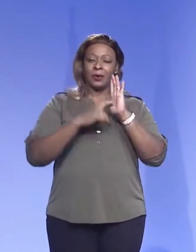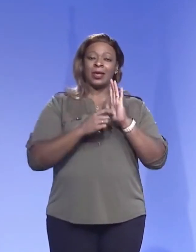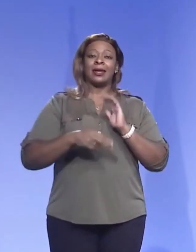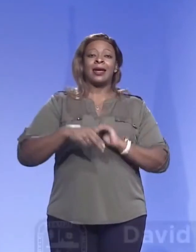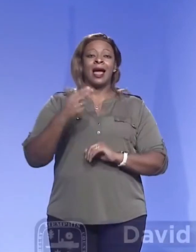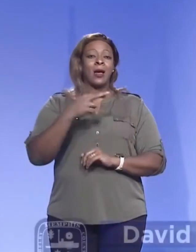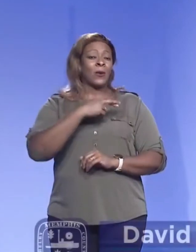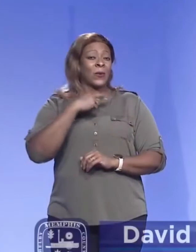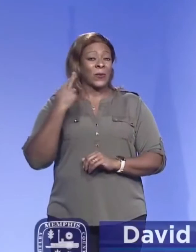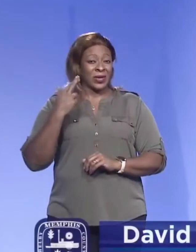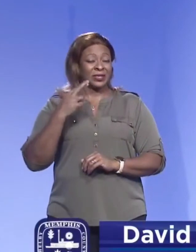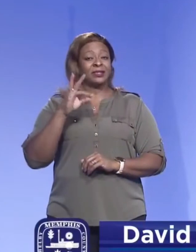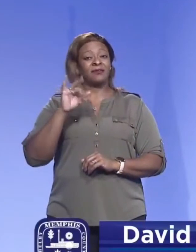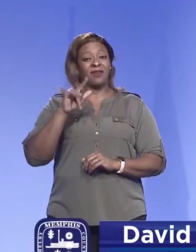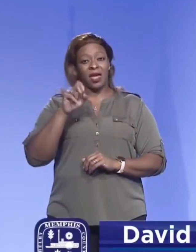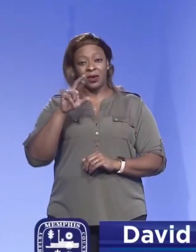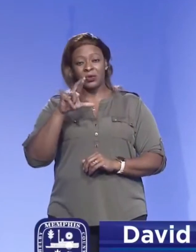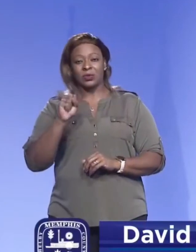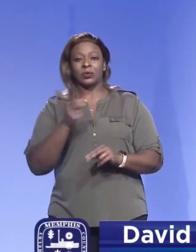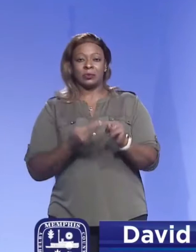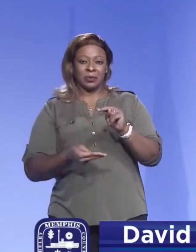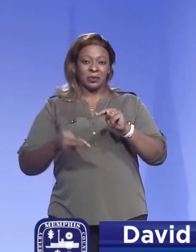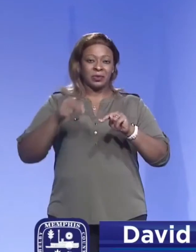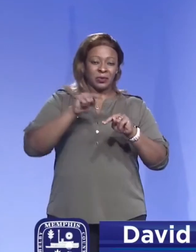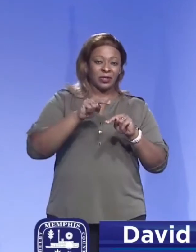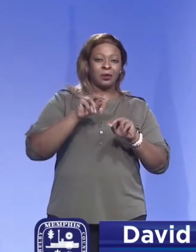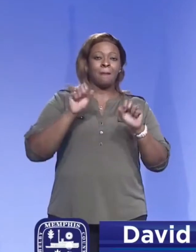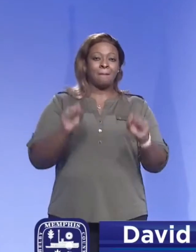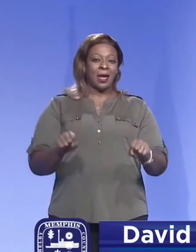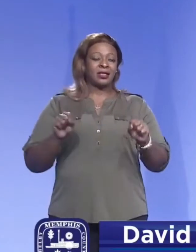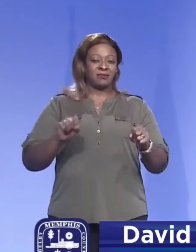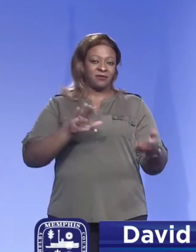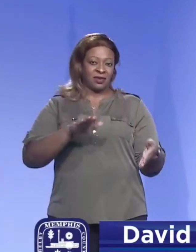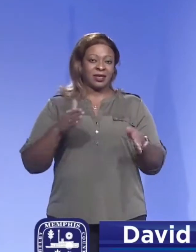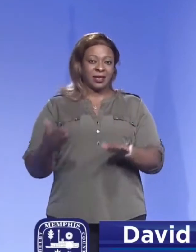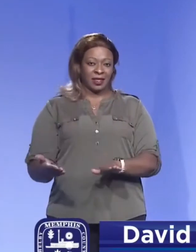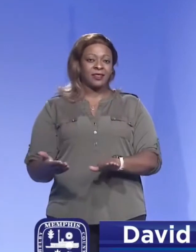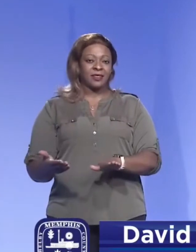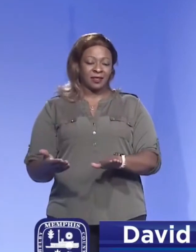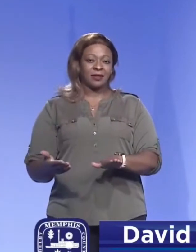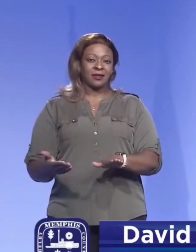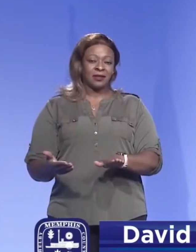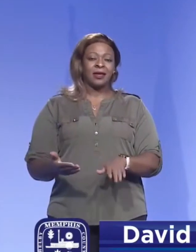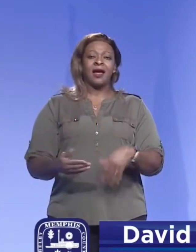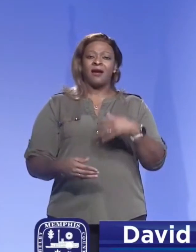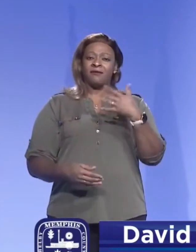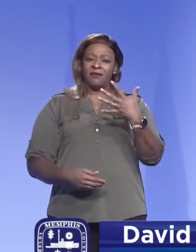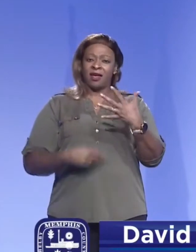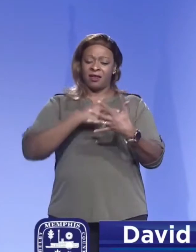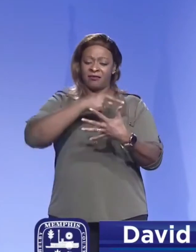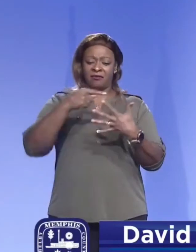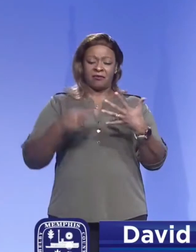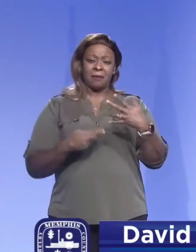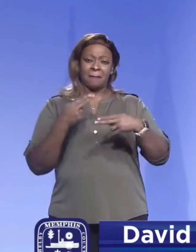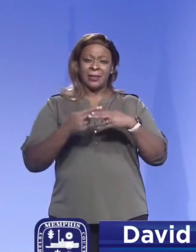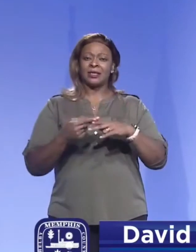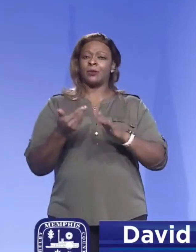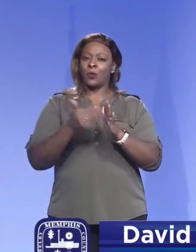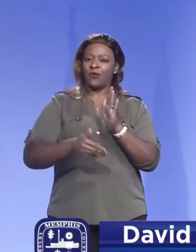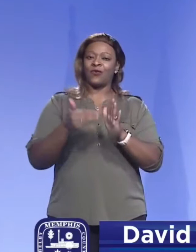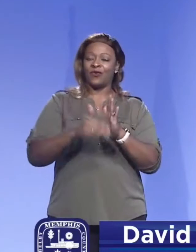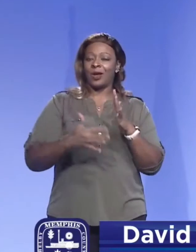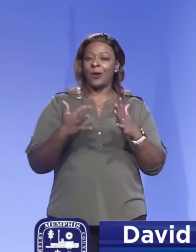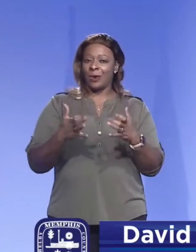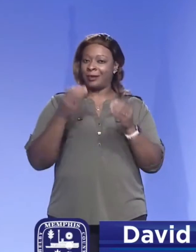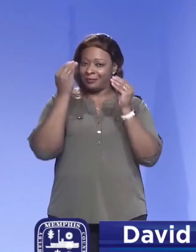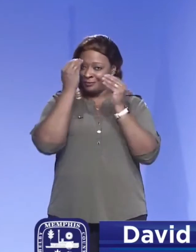factors have increased a risk of death. And there are 5 that we have mentioned repeatedly, and I want to call